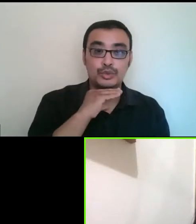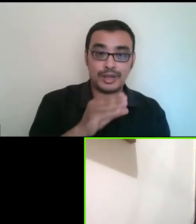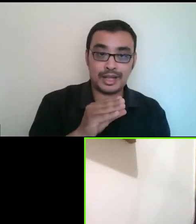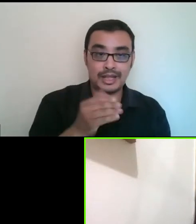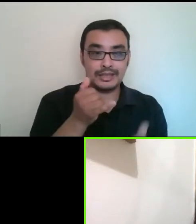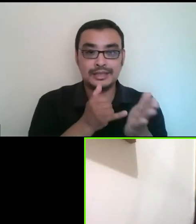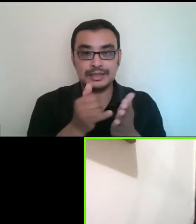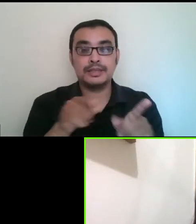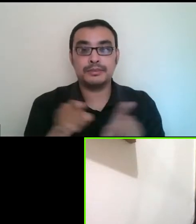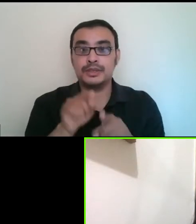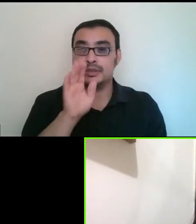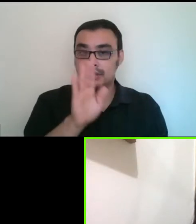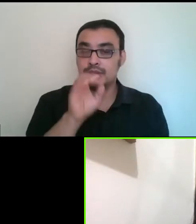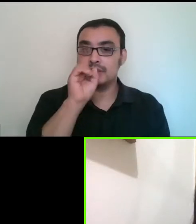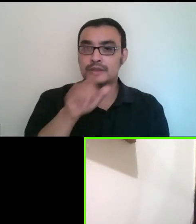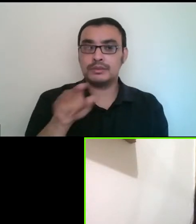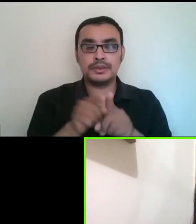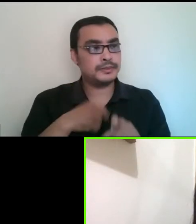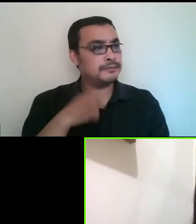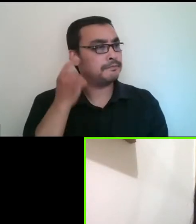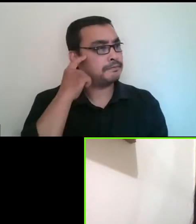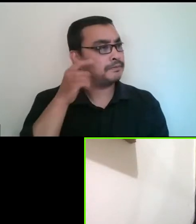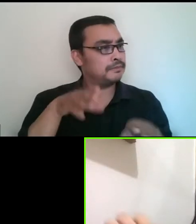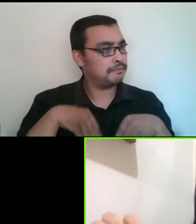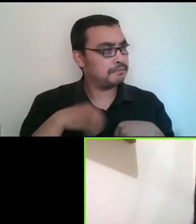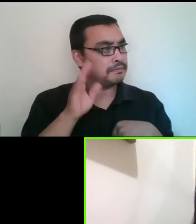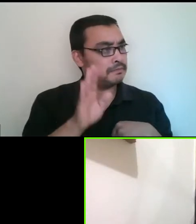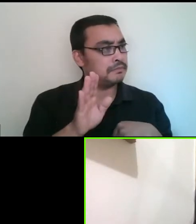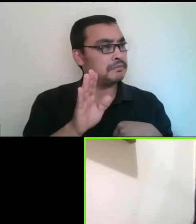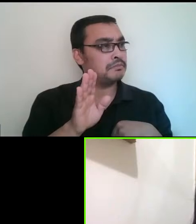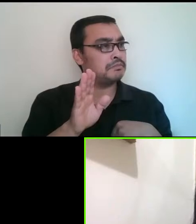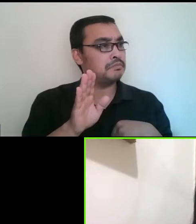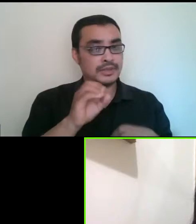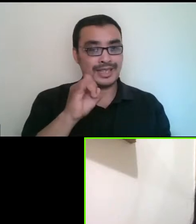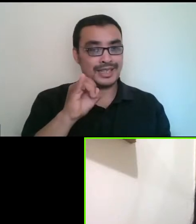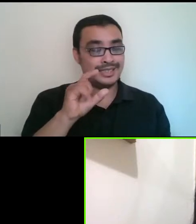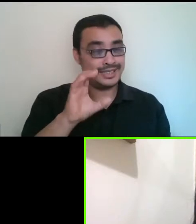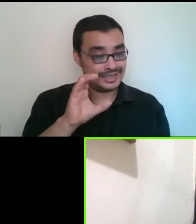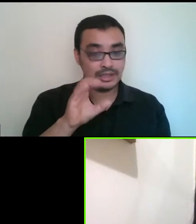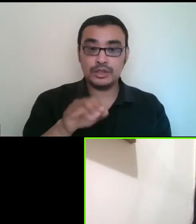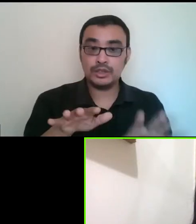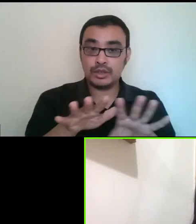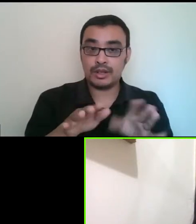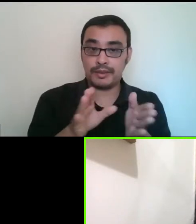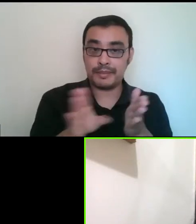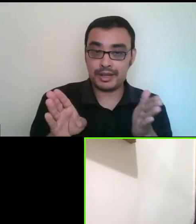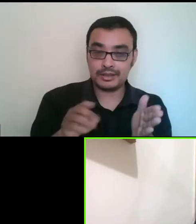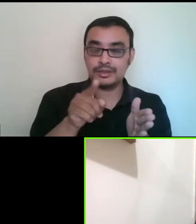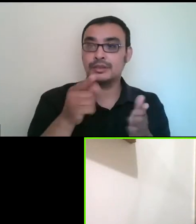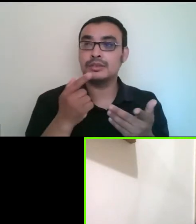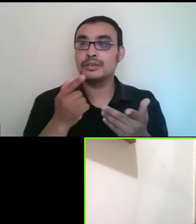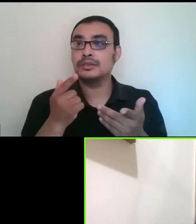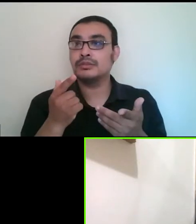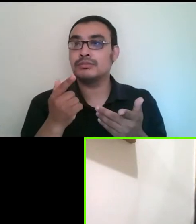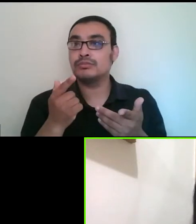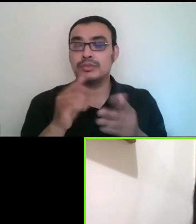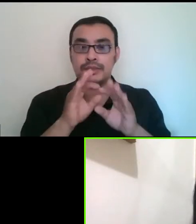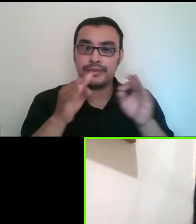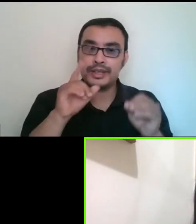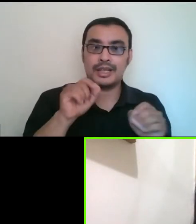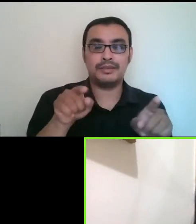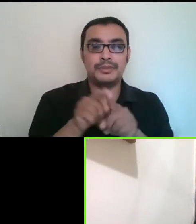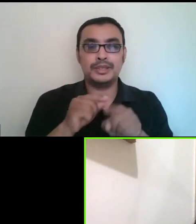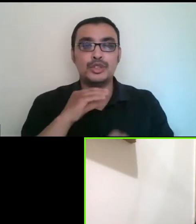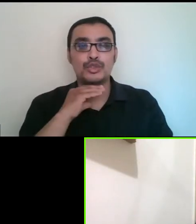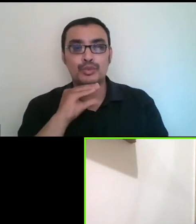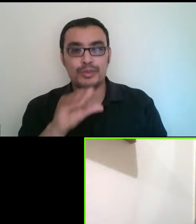so on. But I agree that we also have to look at the ILC level if we're able to cover the diversity of the youth